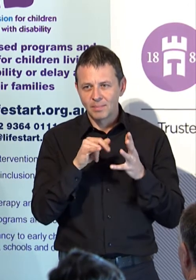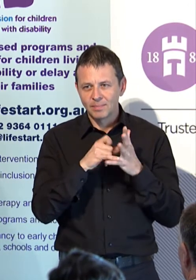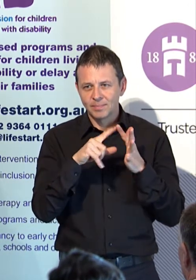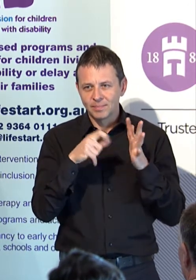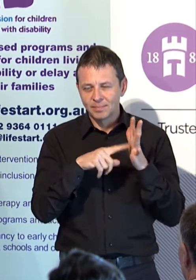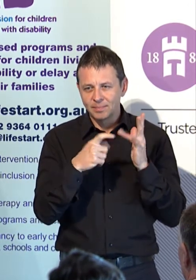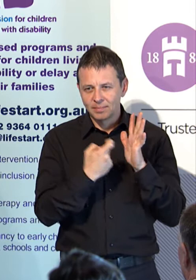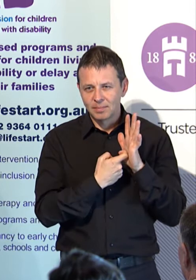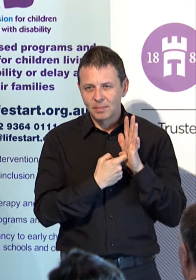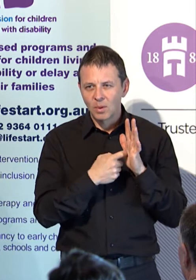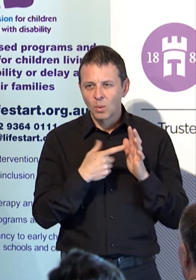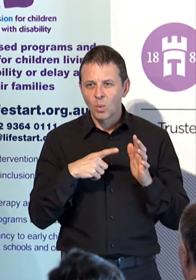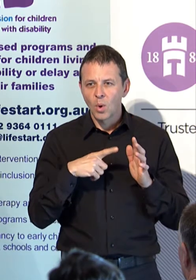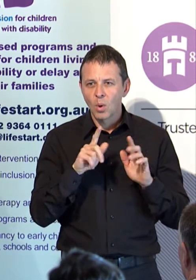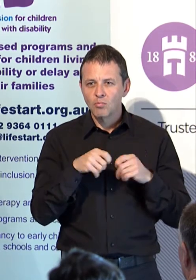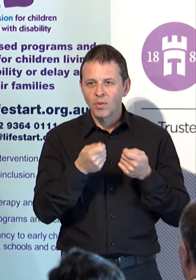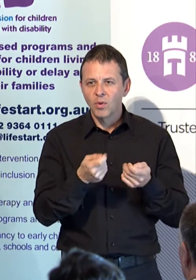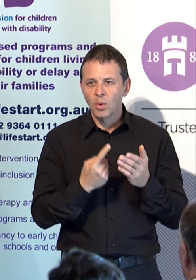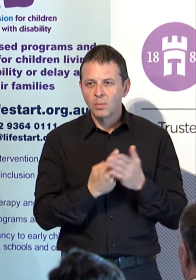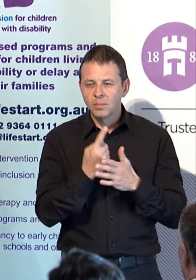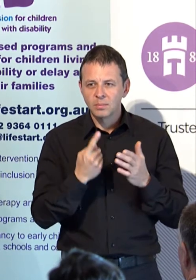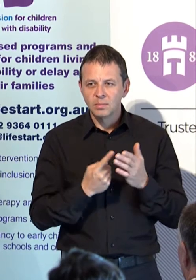It provides opportunities for those,